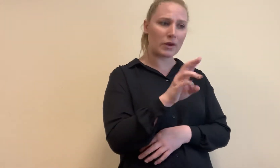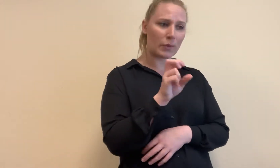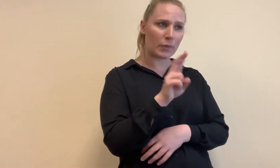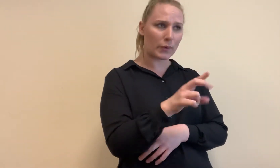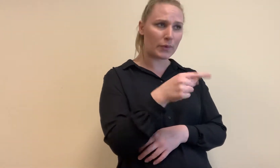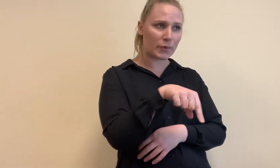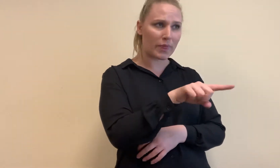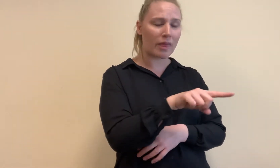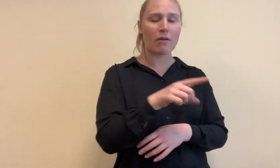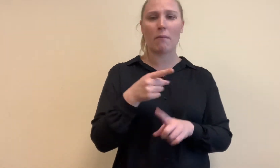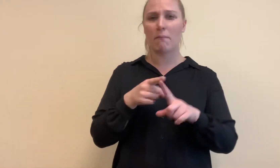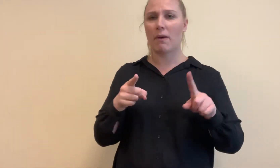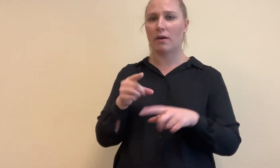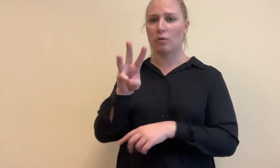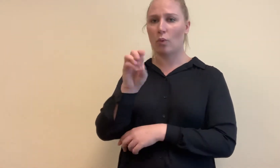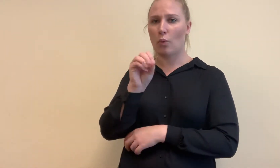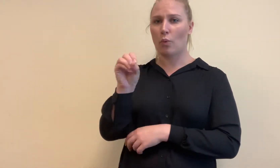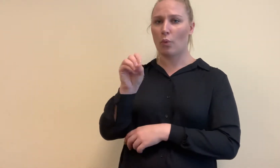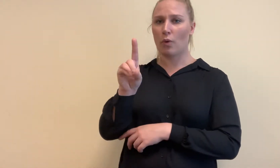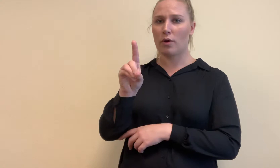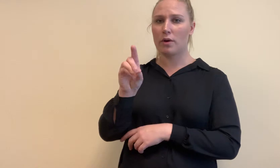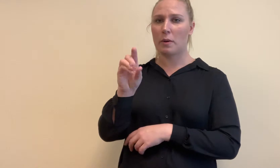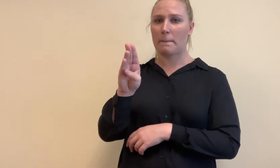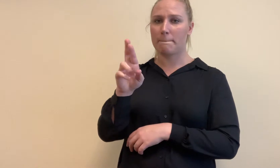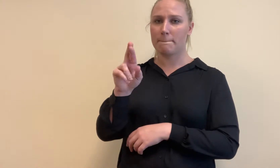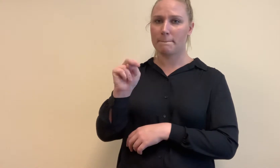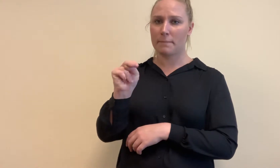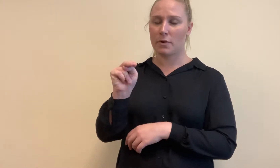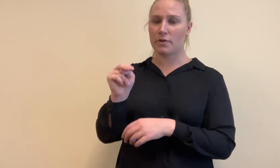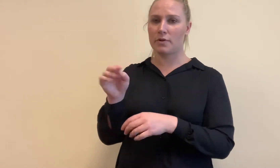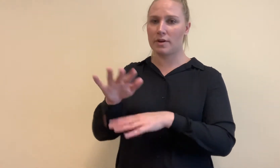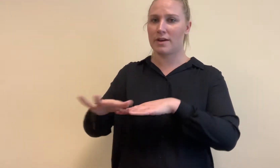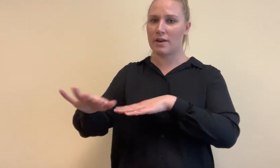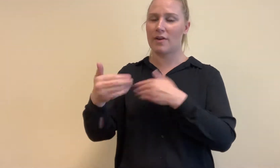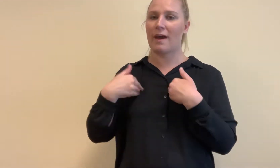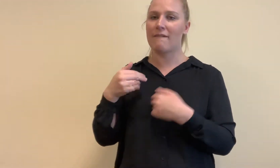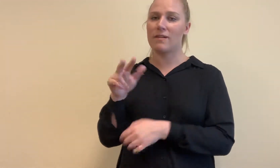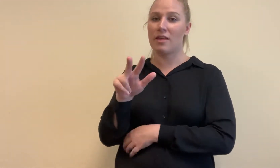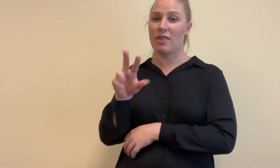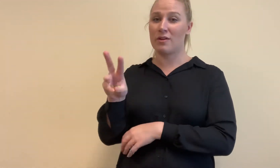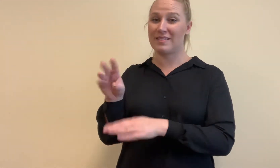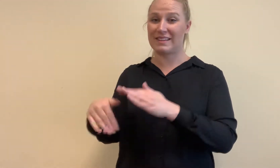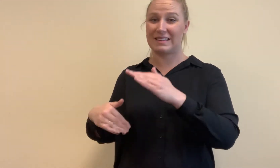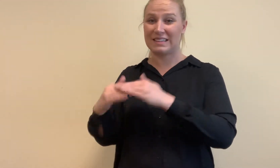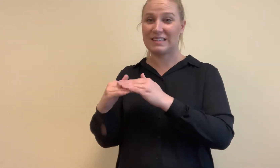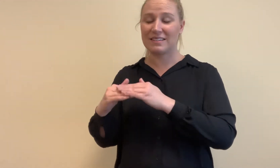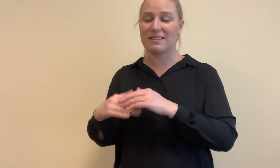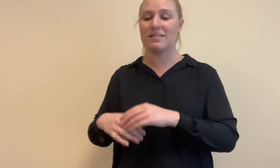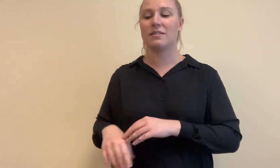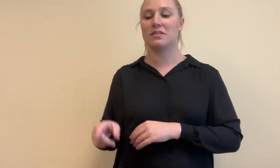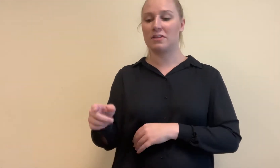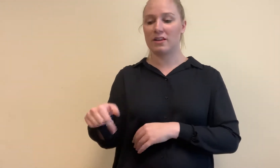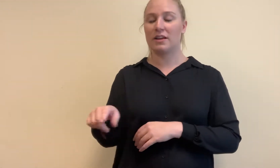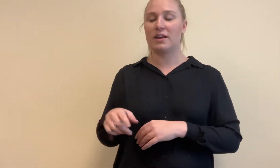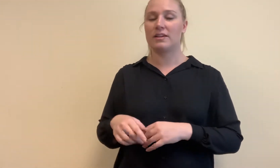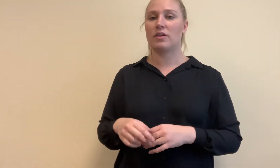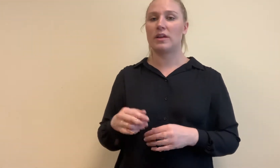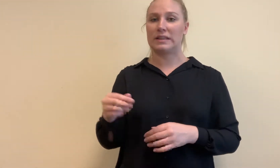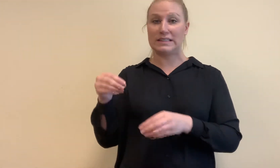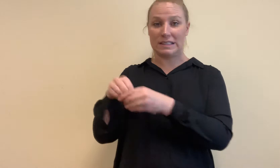we have at least 36 in the Woodburn area right now that are in this program. And so I think that what we're doing